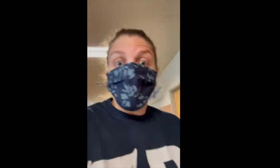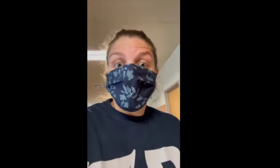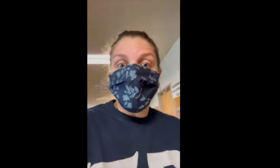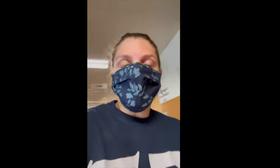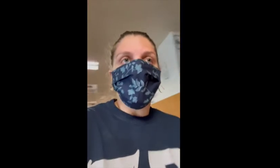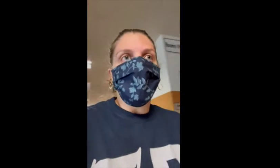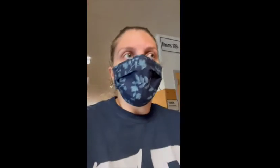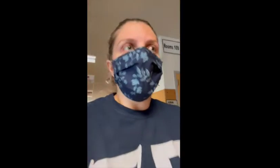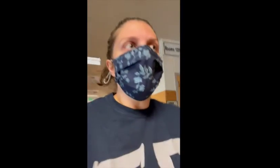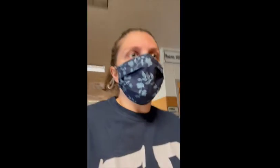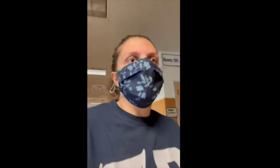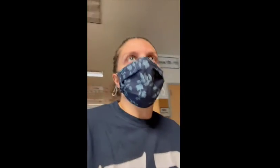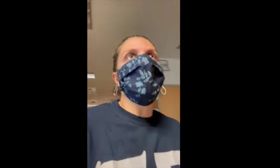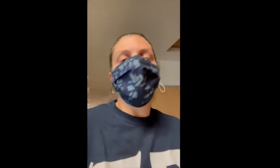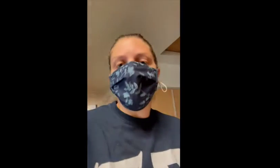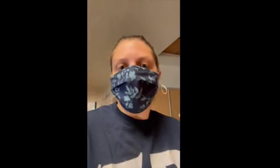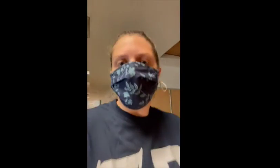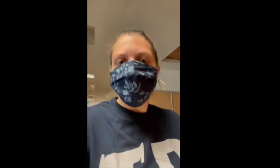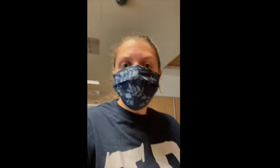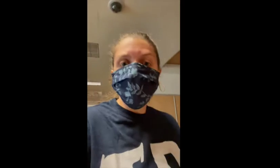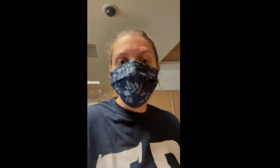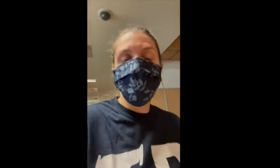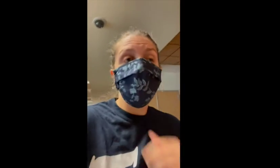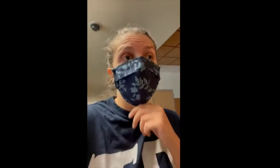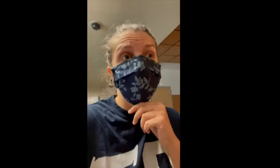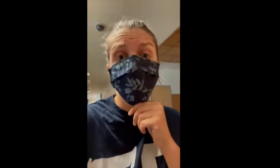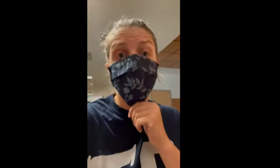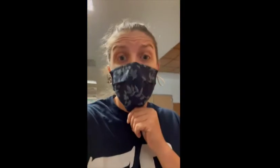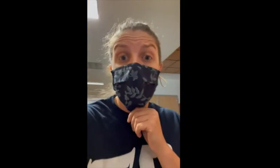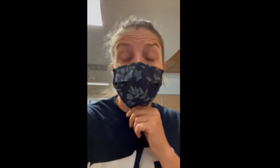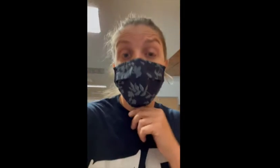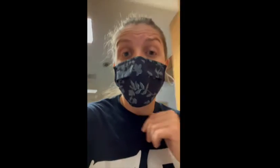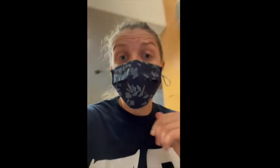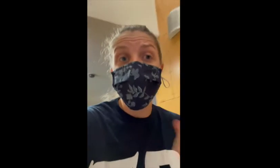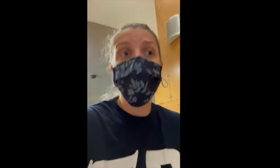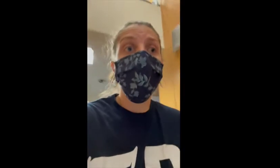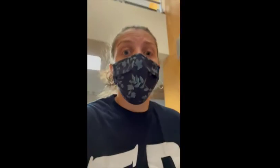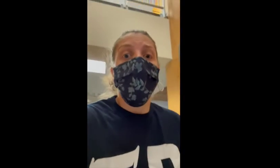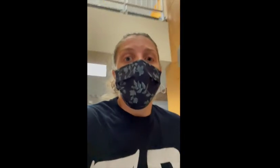a decision right away. Instead, you can learn a lot about leadership, learn a lot about technology.